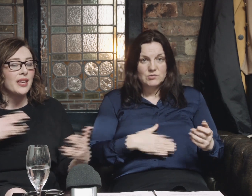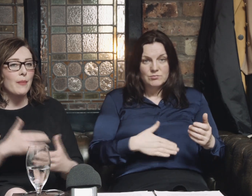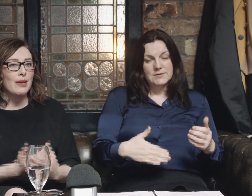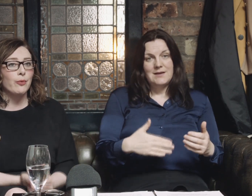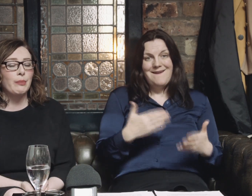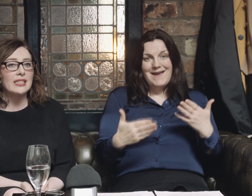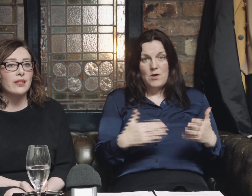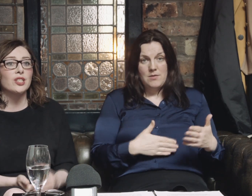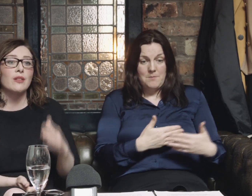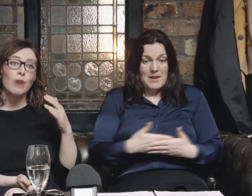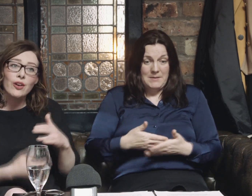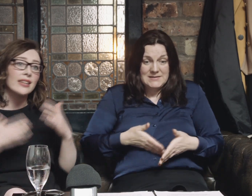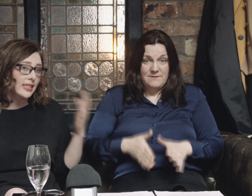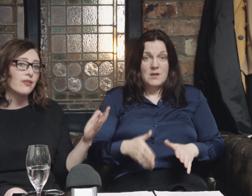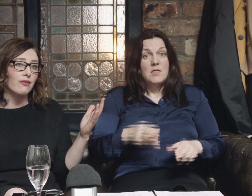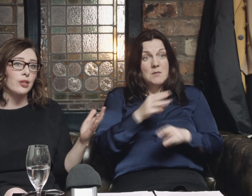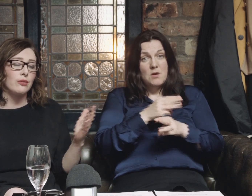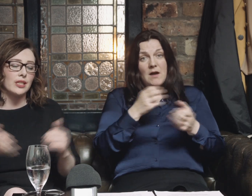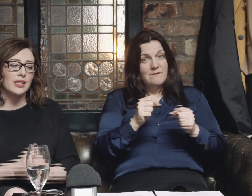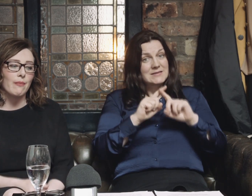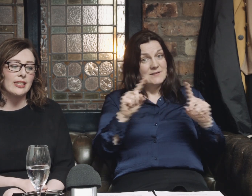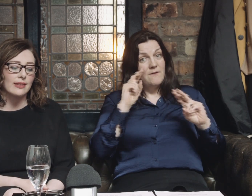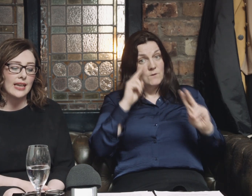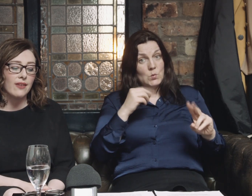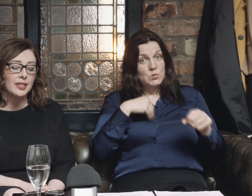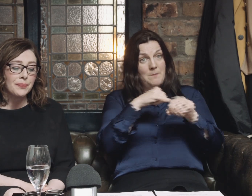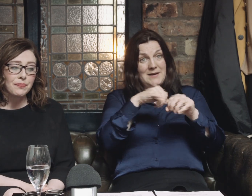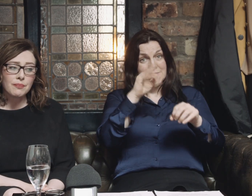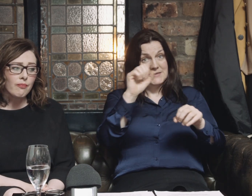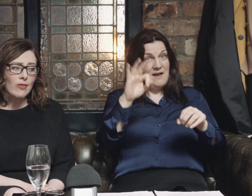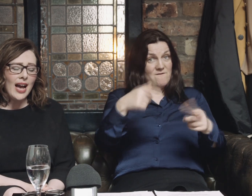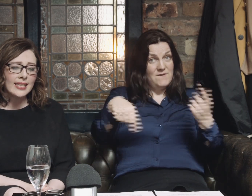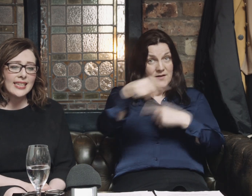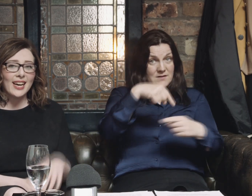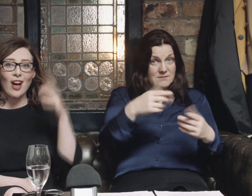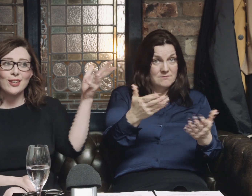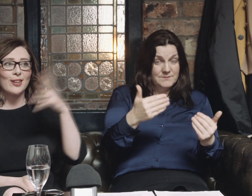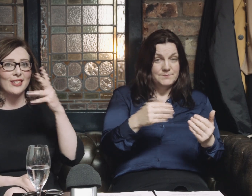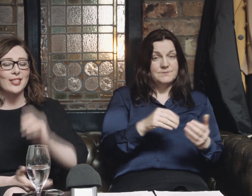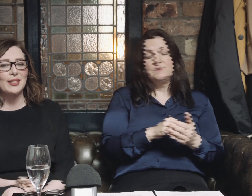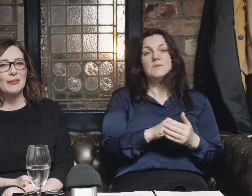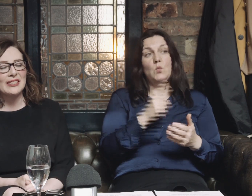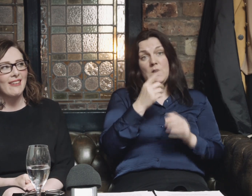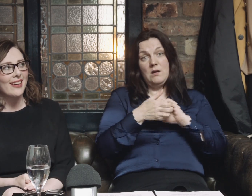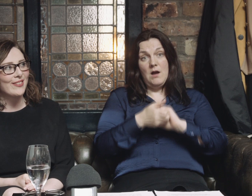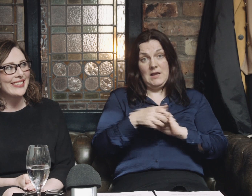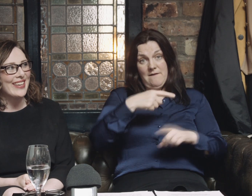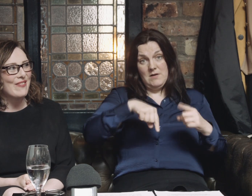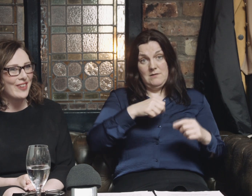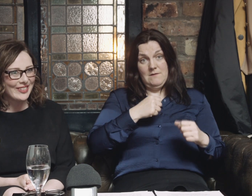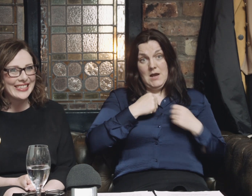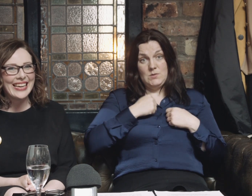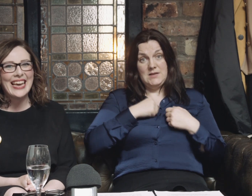how the baby would be delivered, and the mother had a different view to the medical staff. And a colleague of ours, actually, Wendy Lyon,